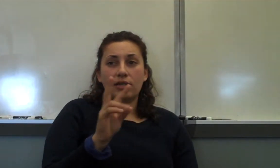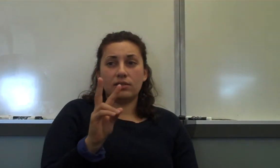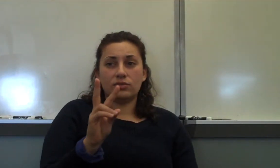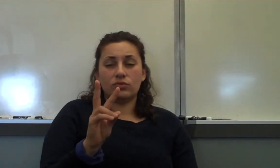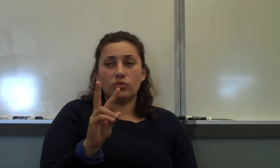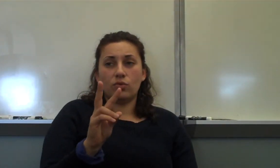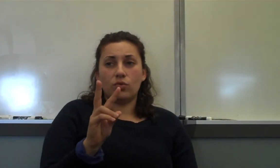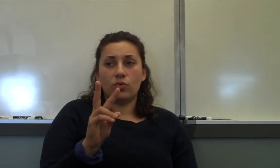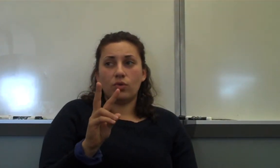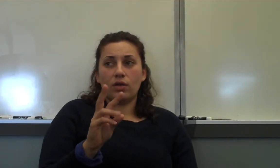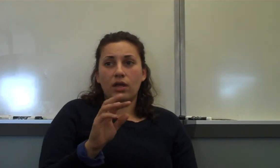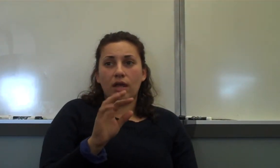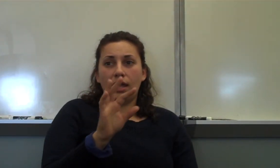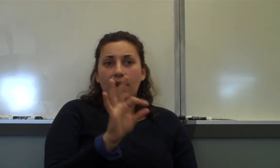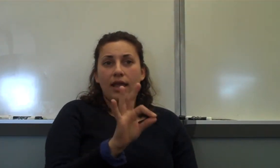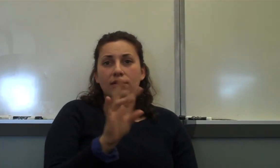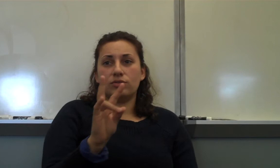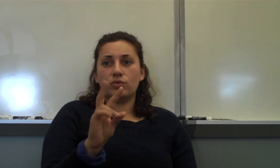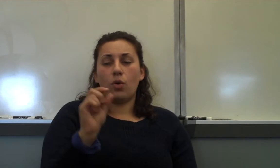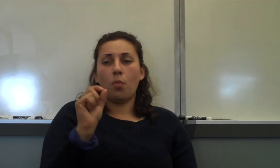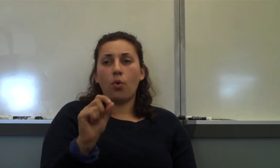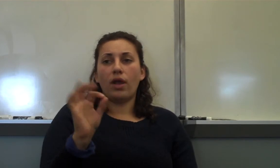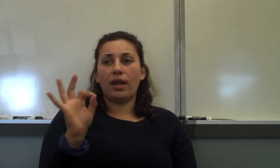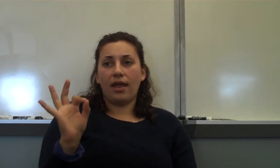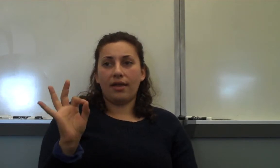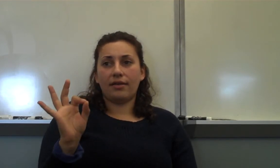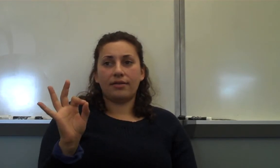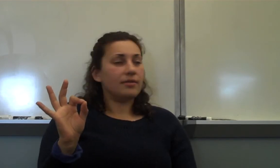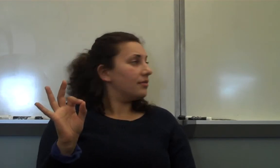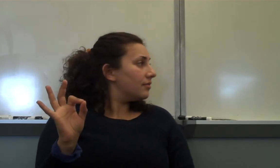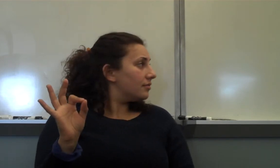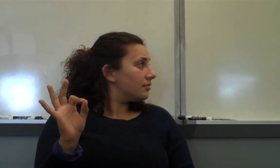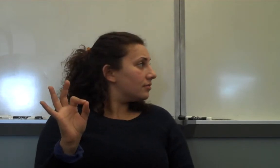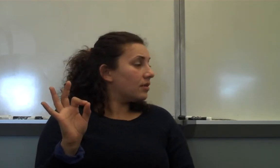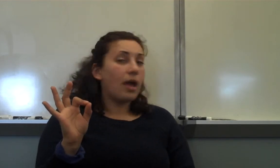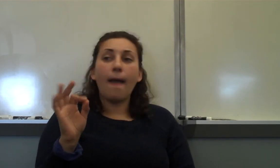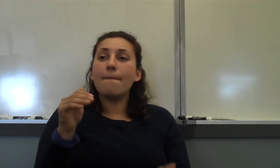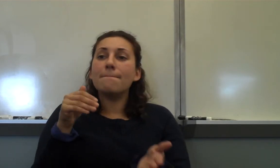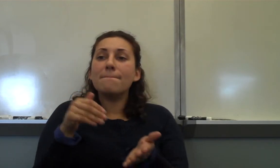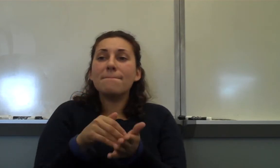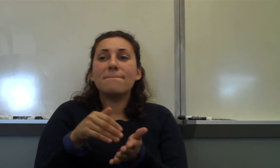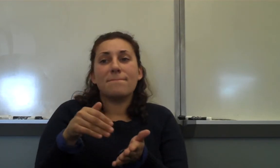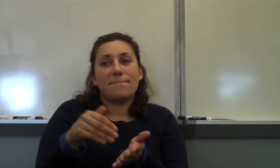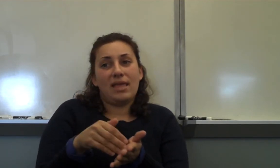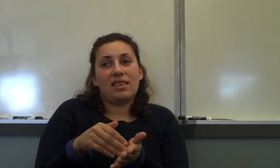They write it this way. 92.9 million miles.